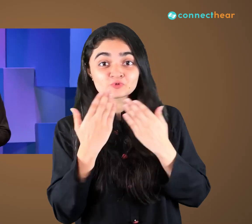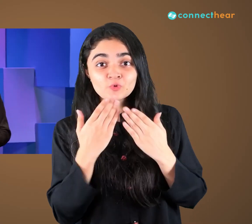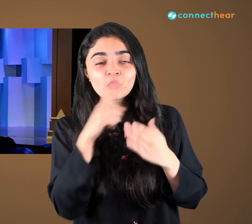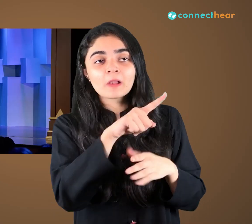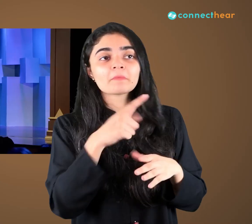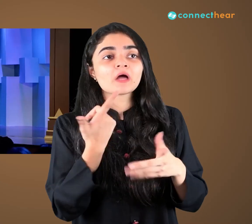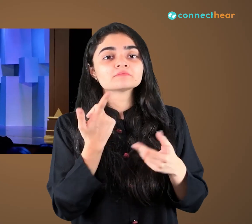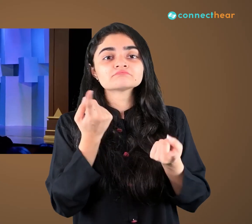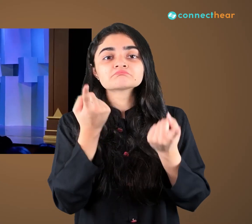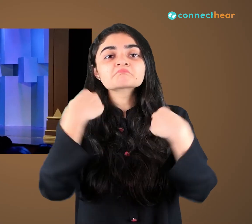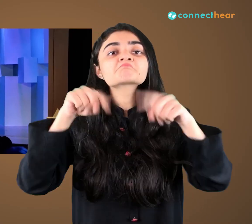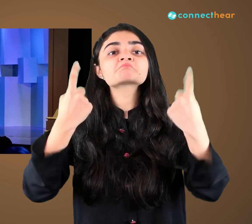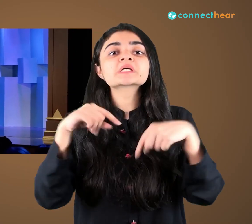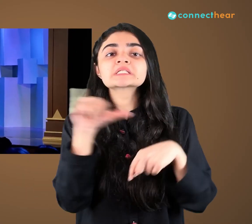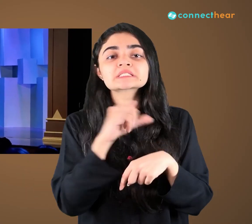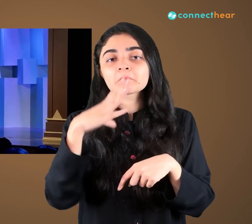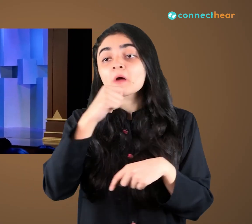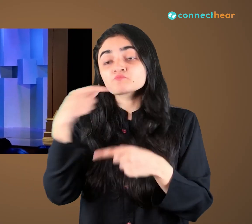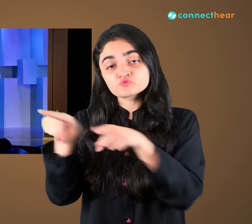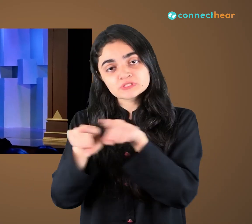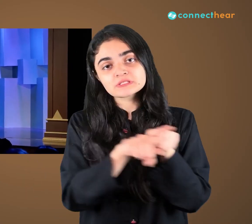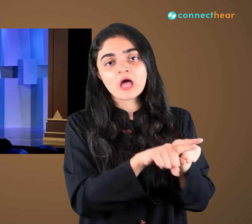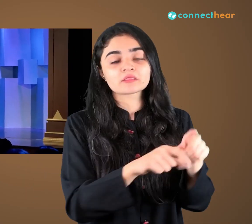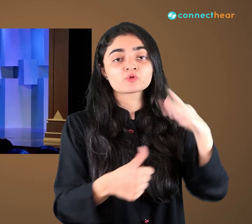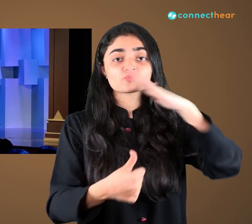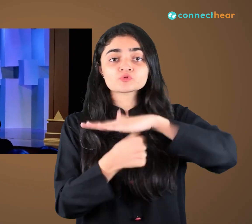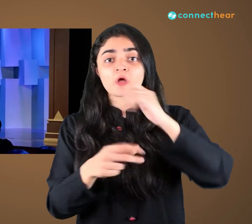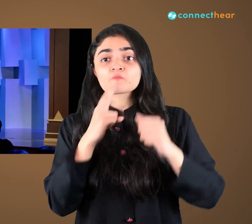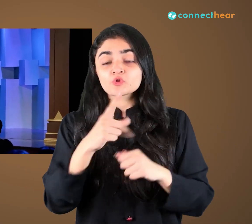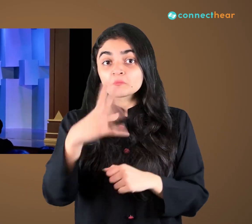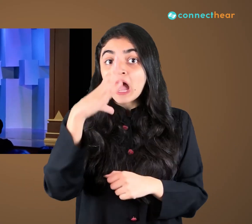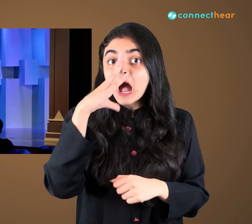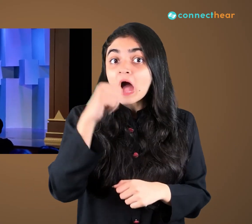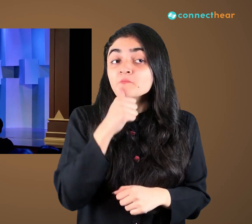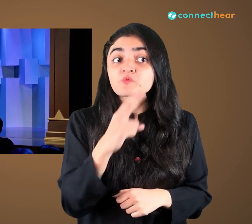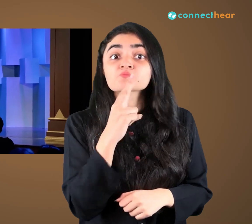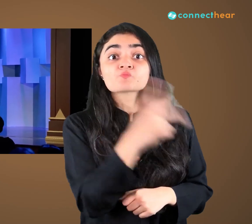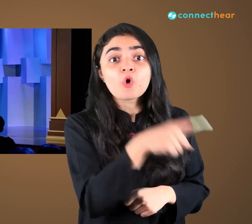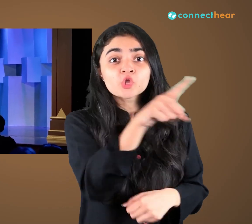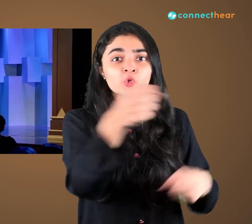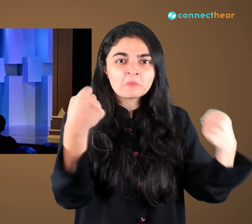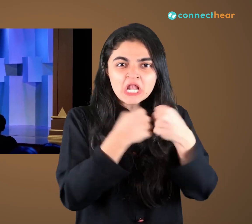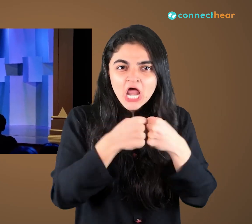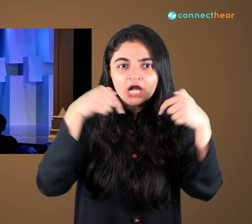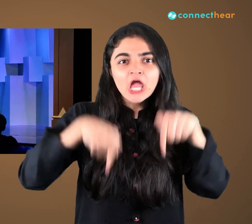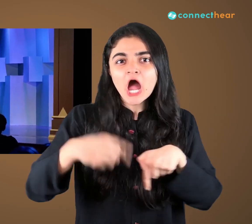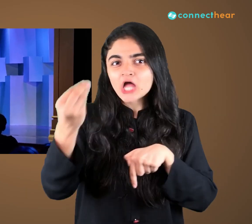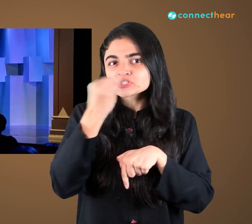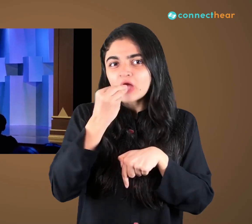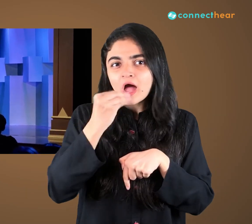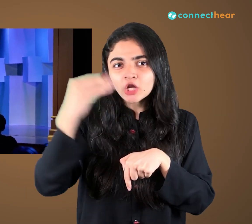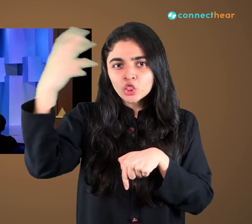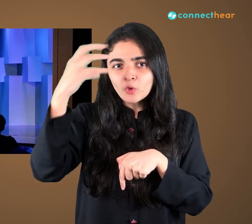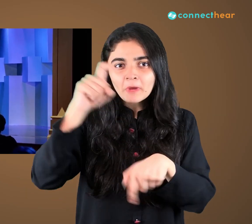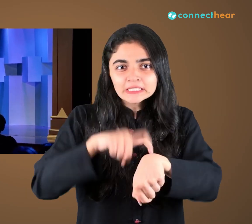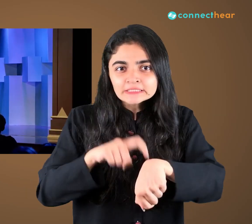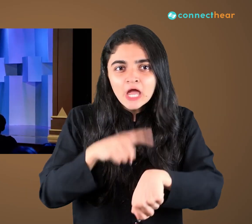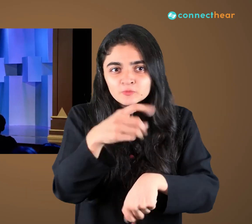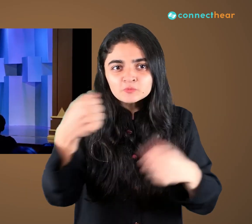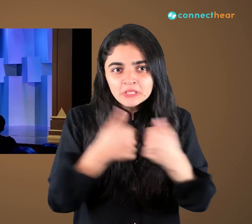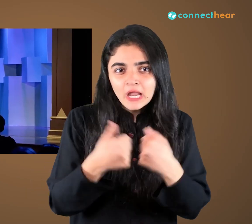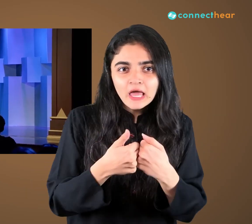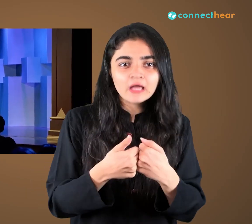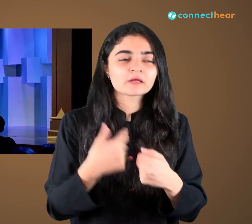time at school, and I got sent to the principal's office. My dad's there. The principal's like, you need to tell your dad you got in a fight at lunch